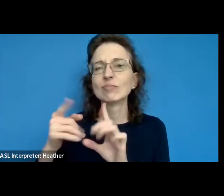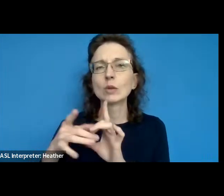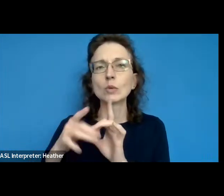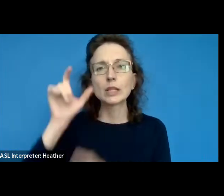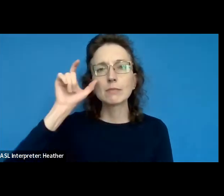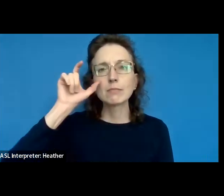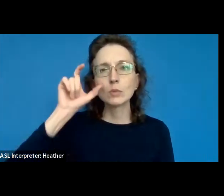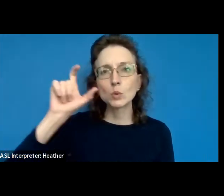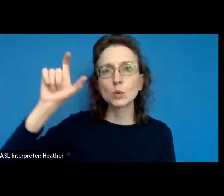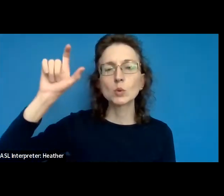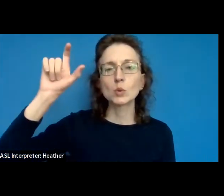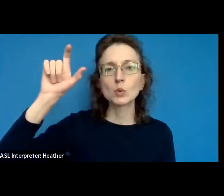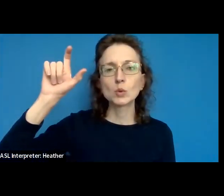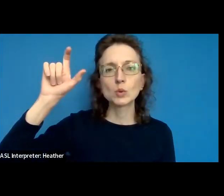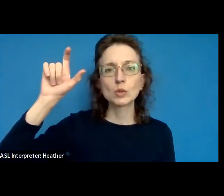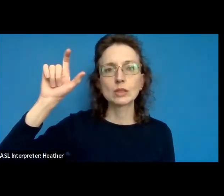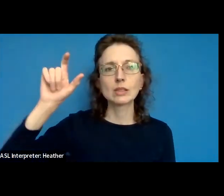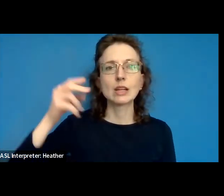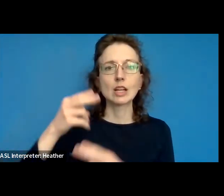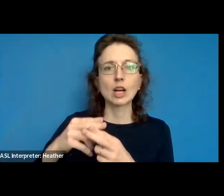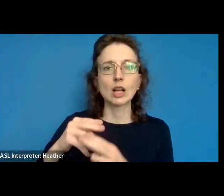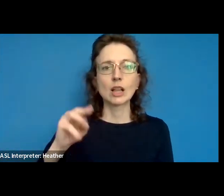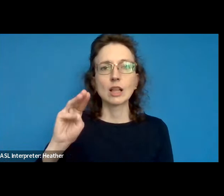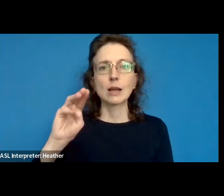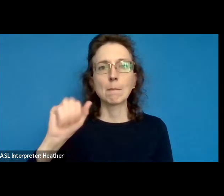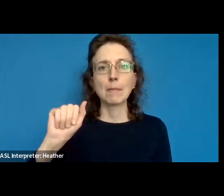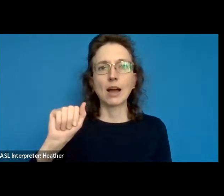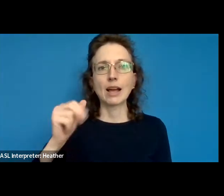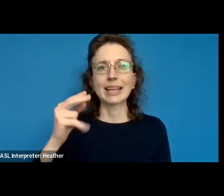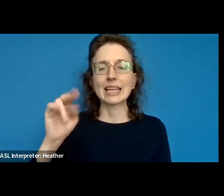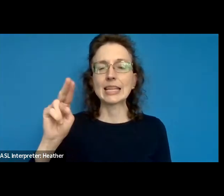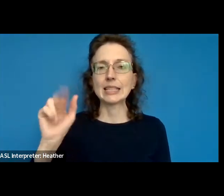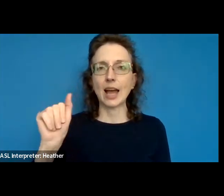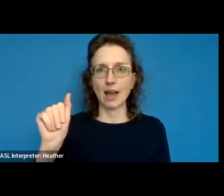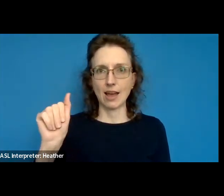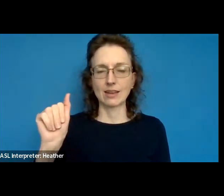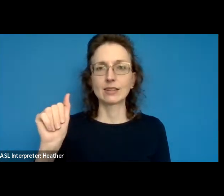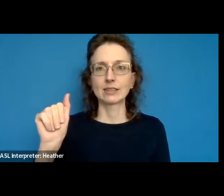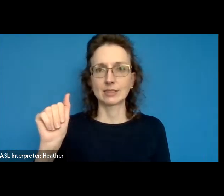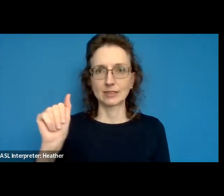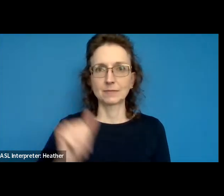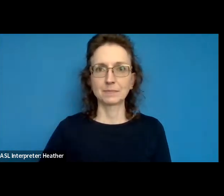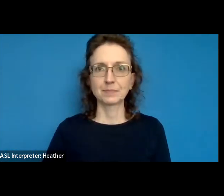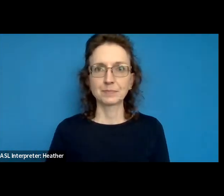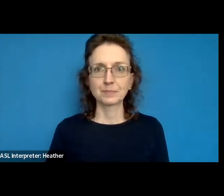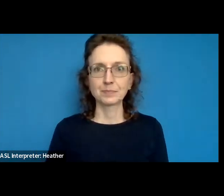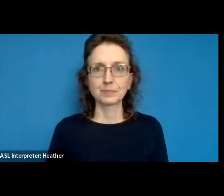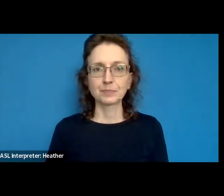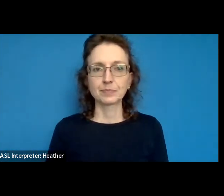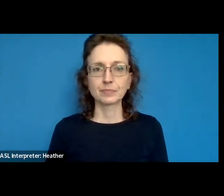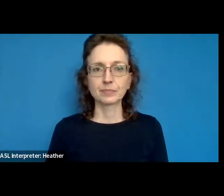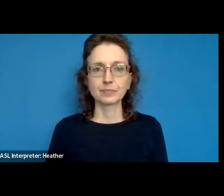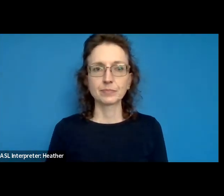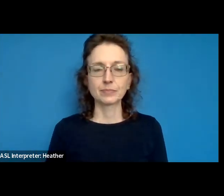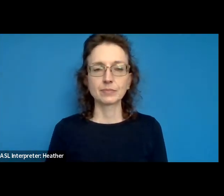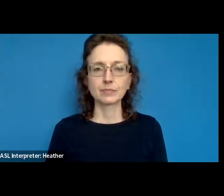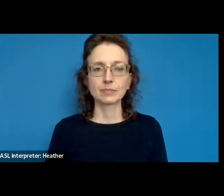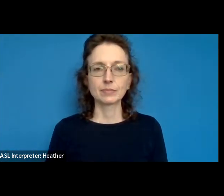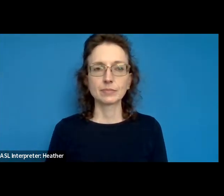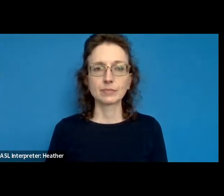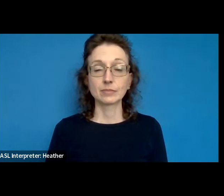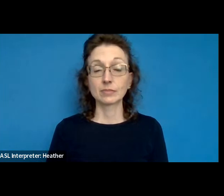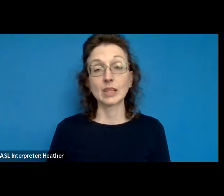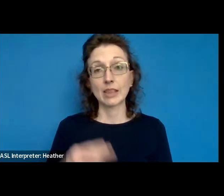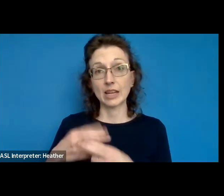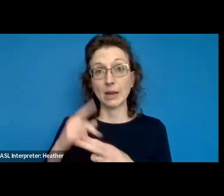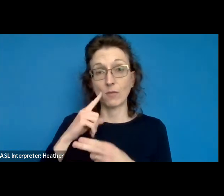moon. We call it Mahina, and the name for this particular individual is